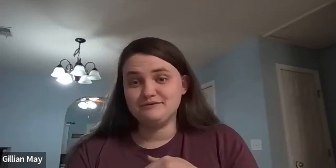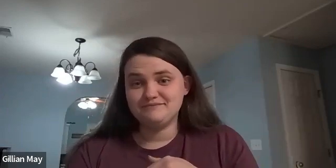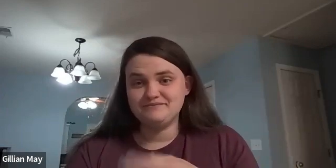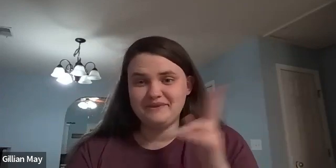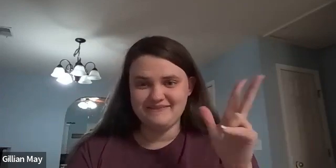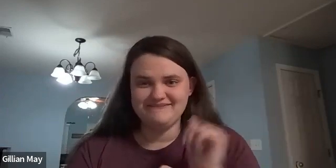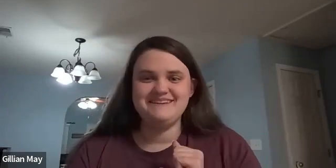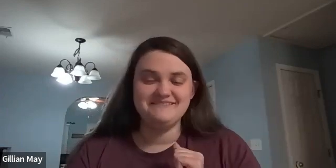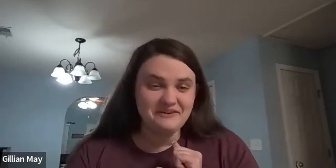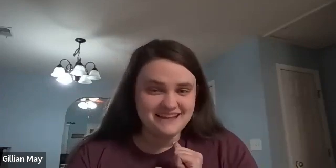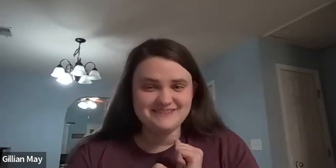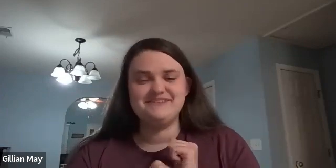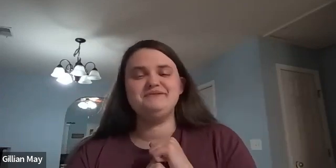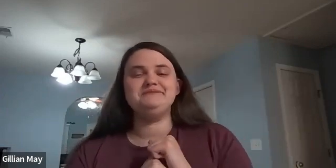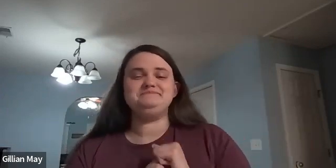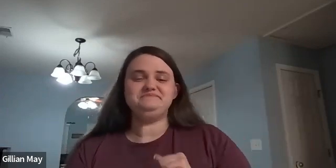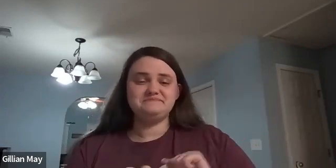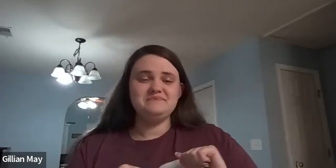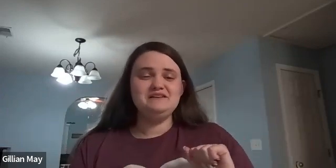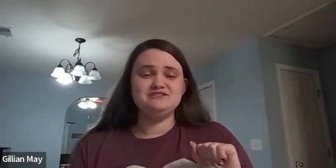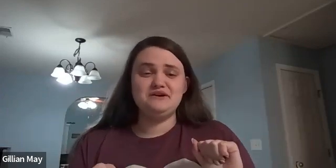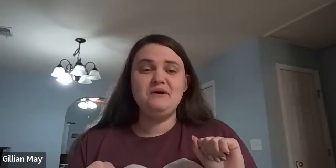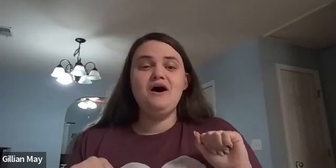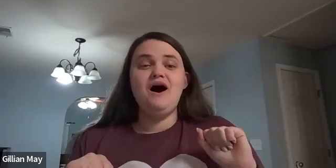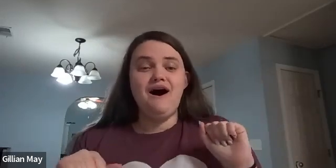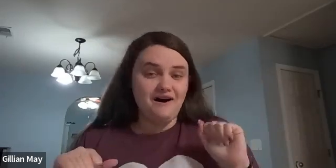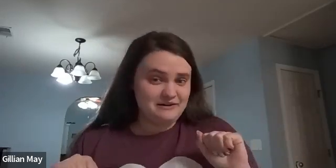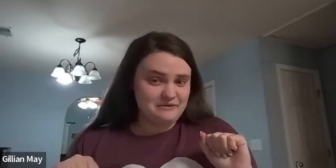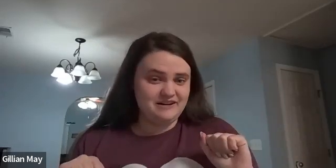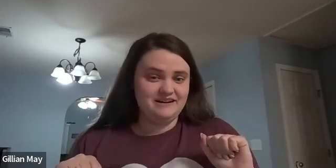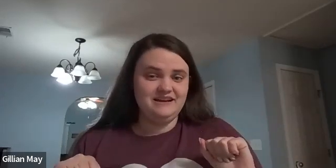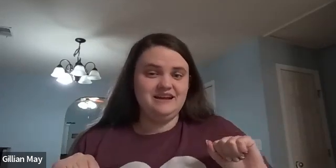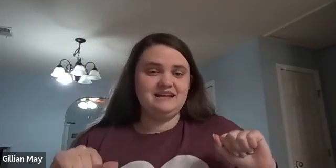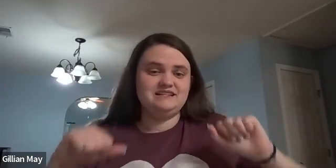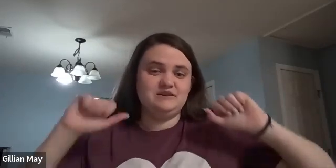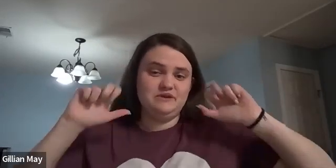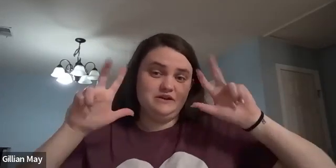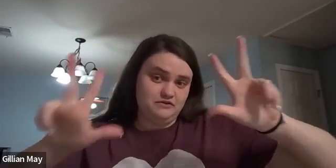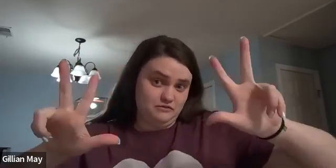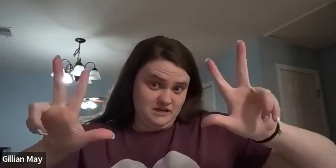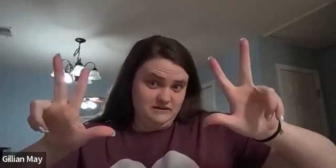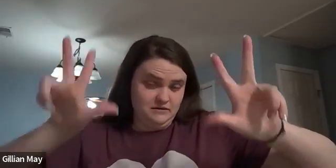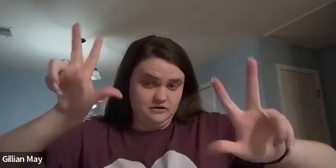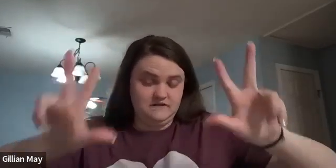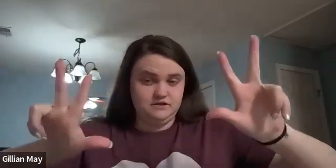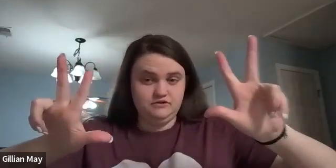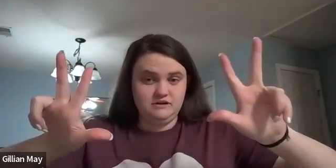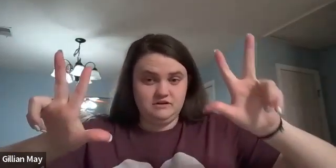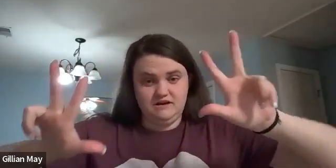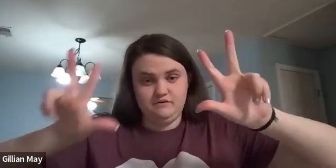Awkward. There we go. That's a fun one. So awkward is going to be 3. You're going to have 2, 3. You're going to have 3s